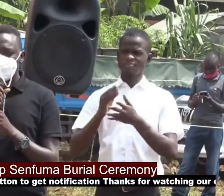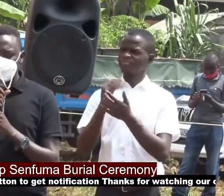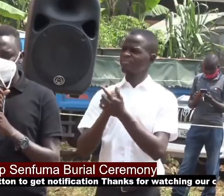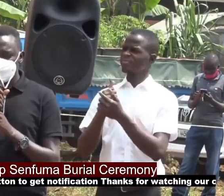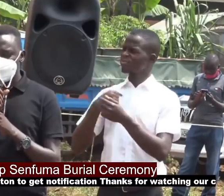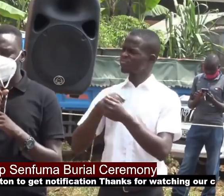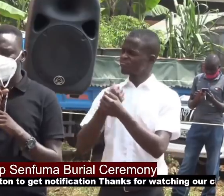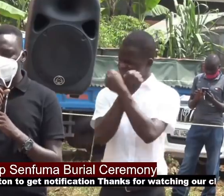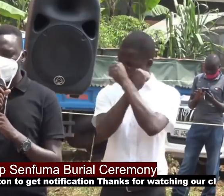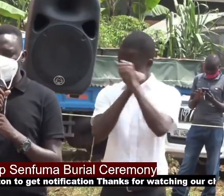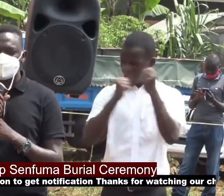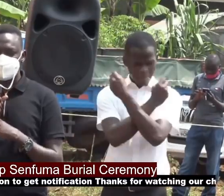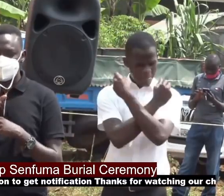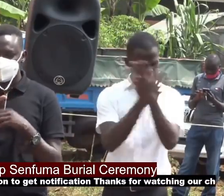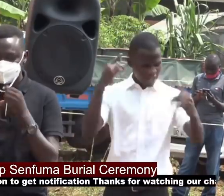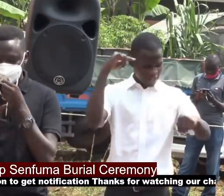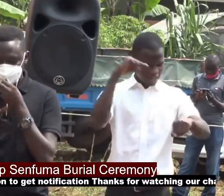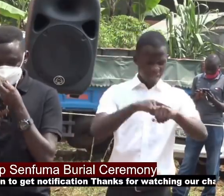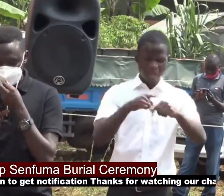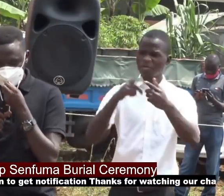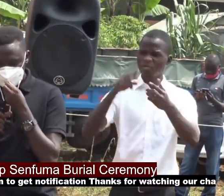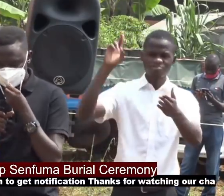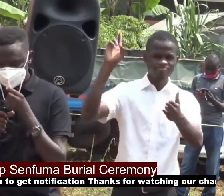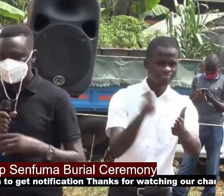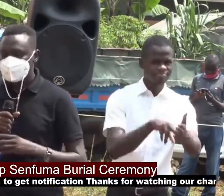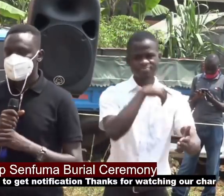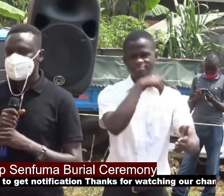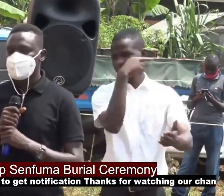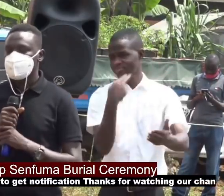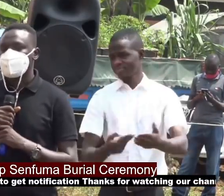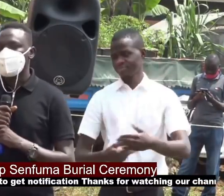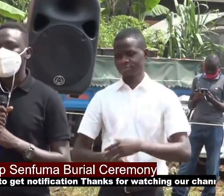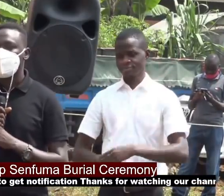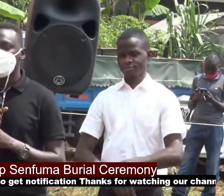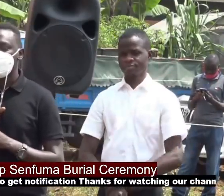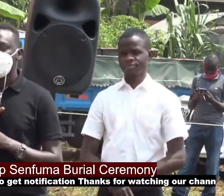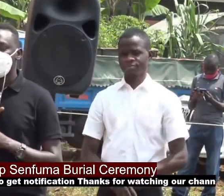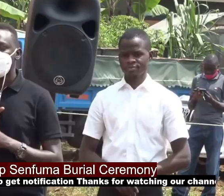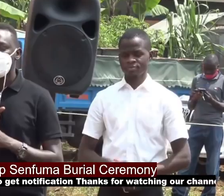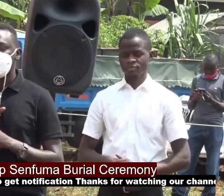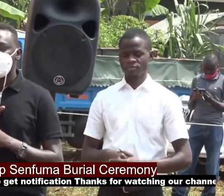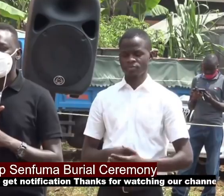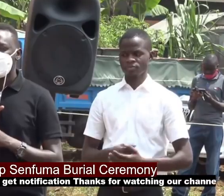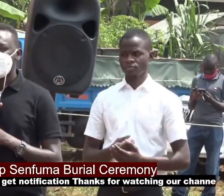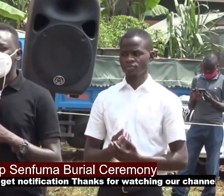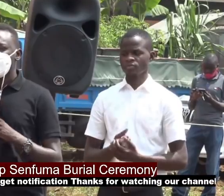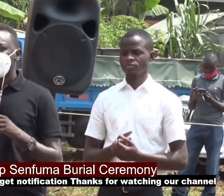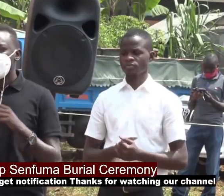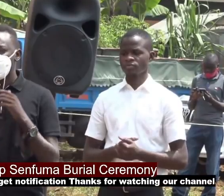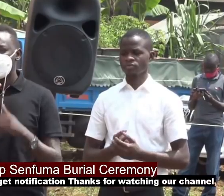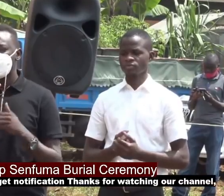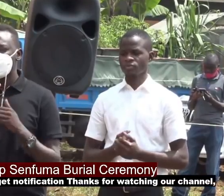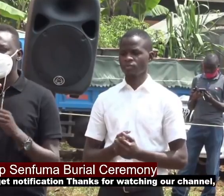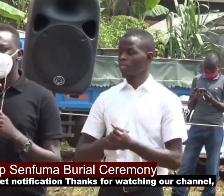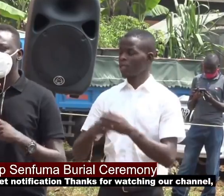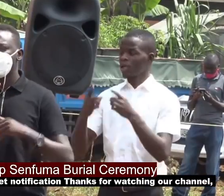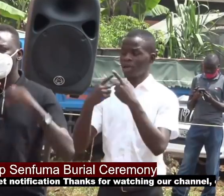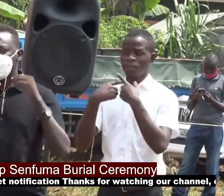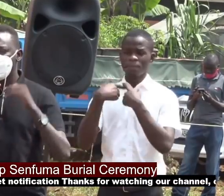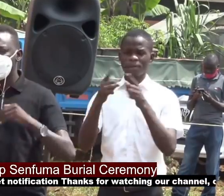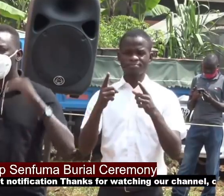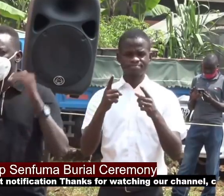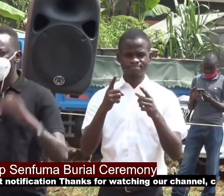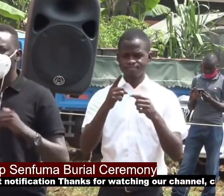semirundi minji ngabwengwa. I had got saved many times, but as I backslide. Na ye Pastor Senfuma